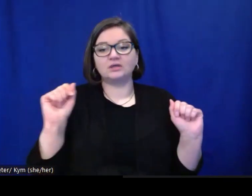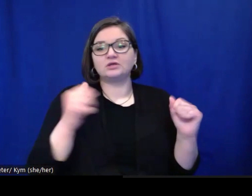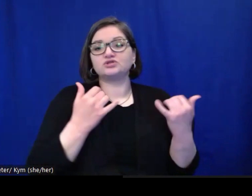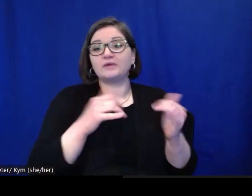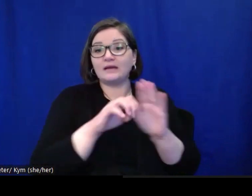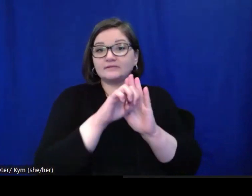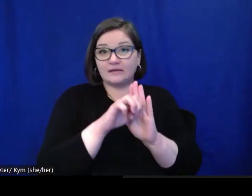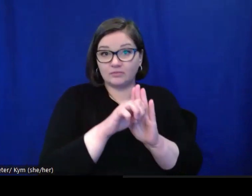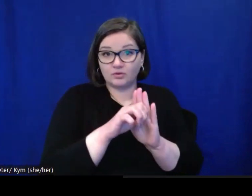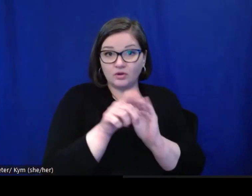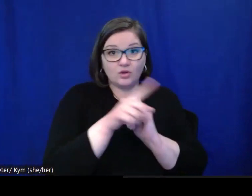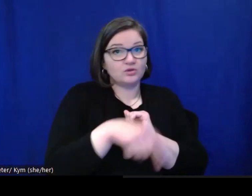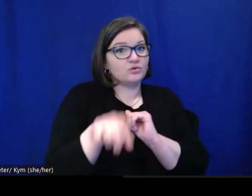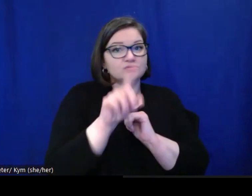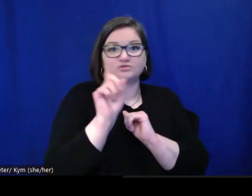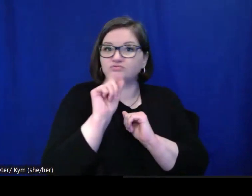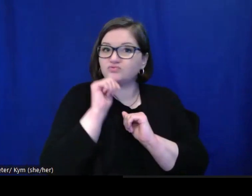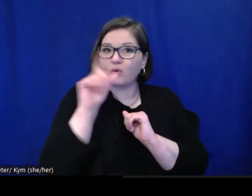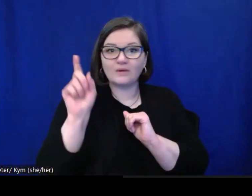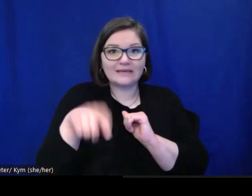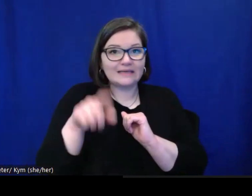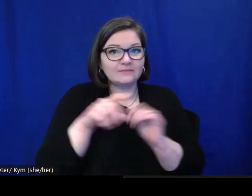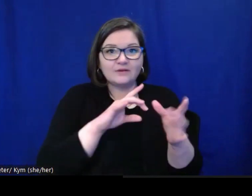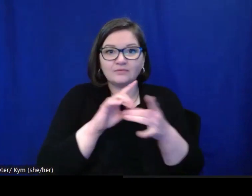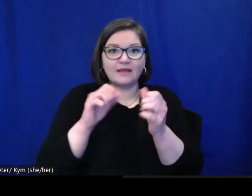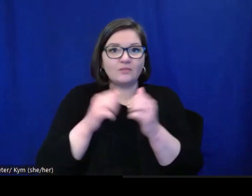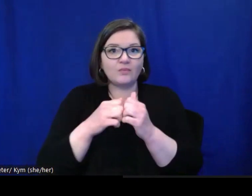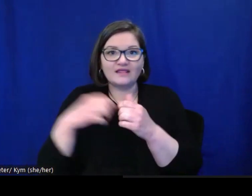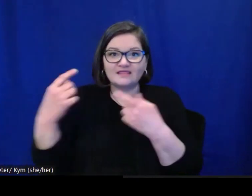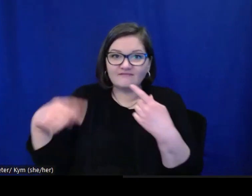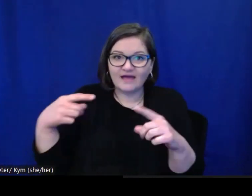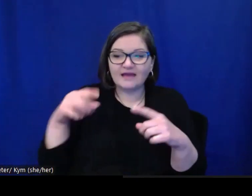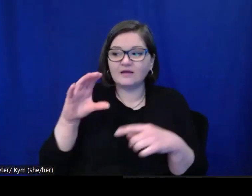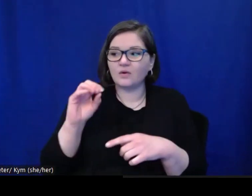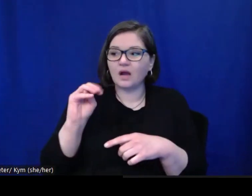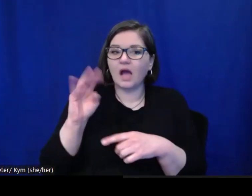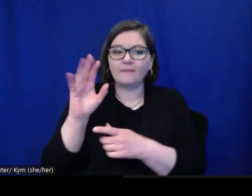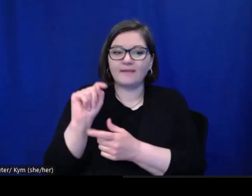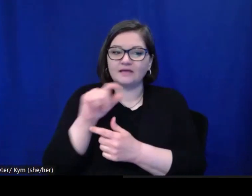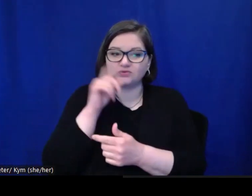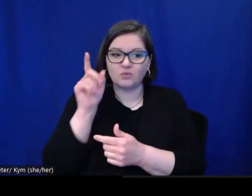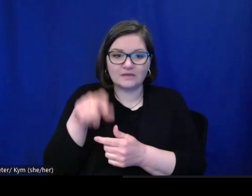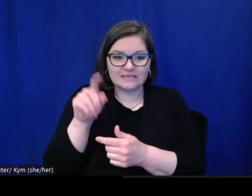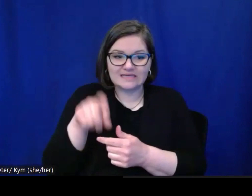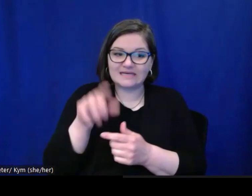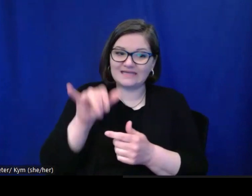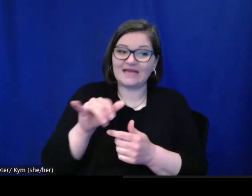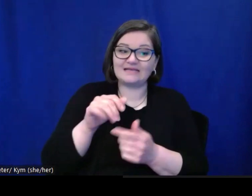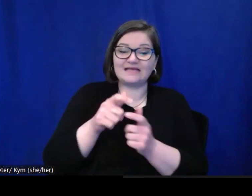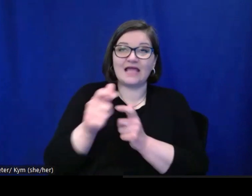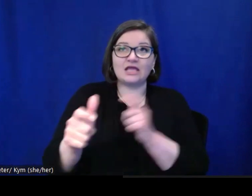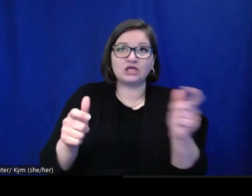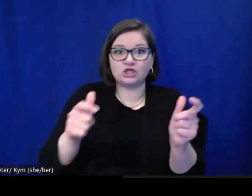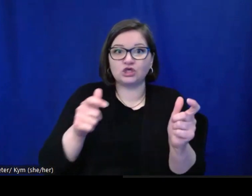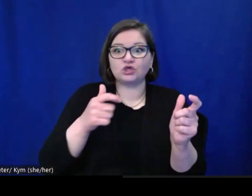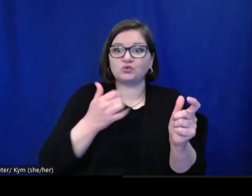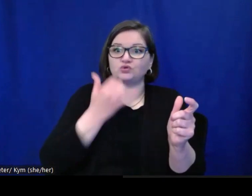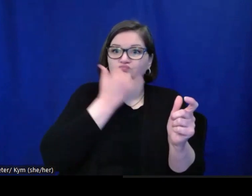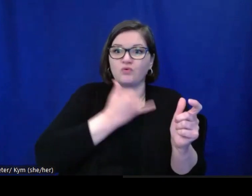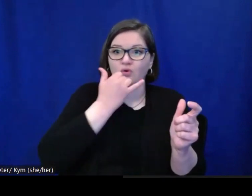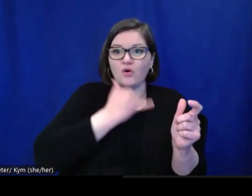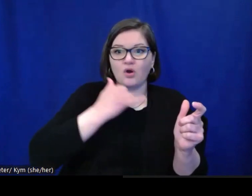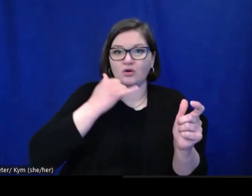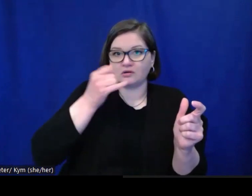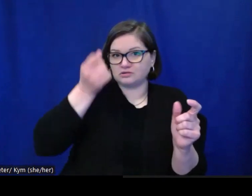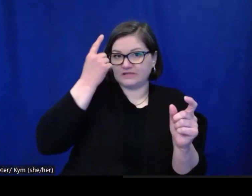These do not have to be combat related. And this is a huge misconception that is in our community, is that a service-connected